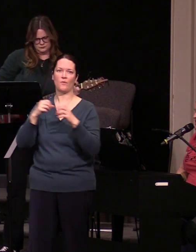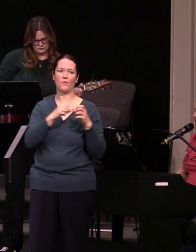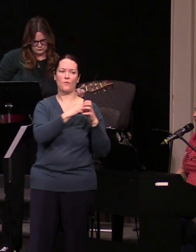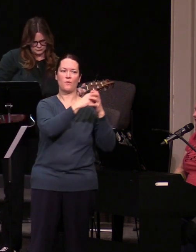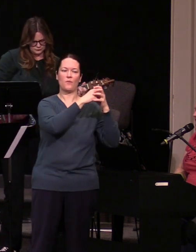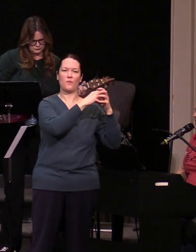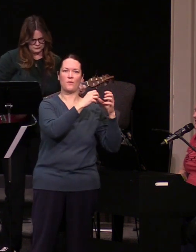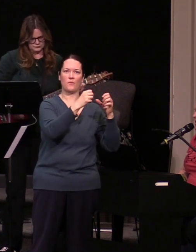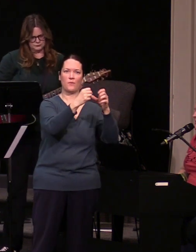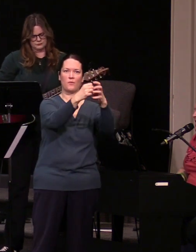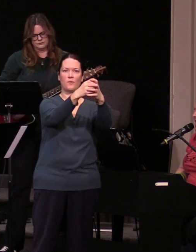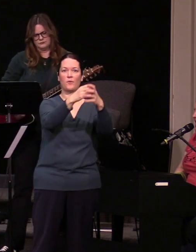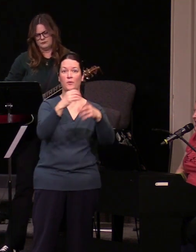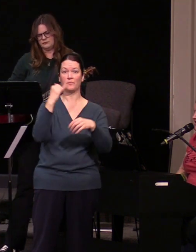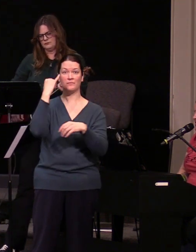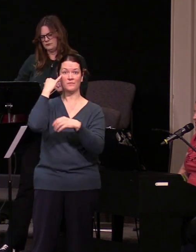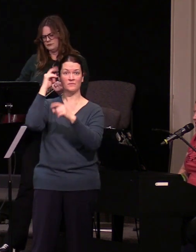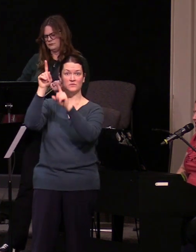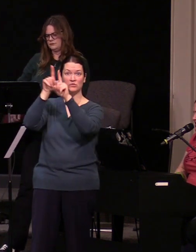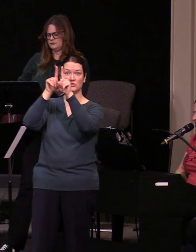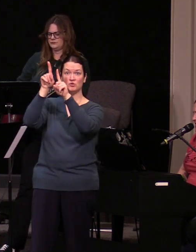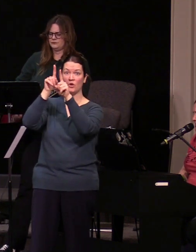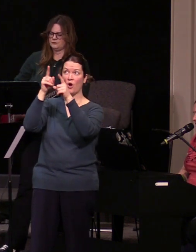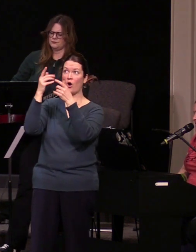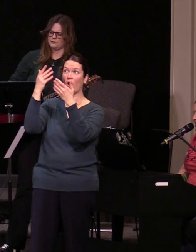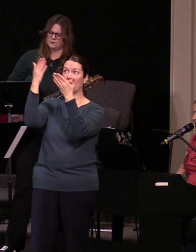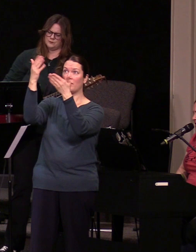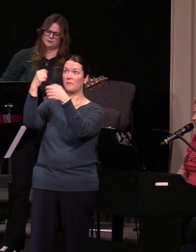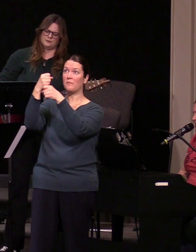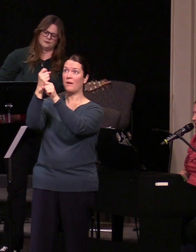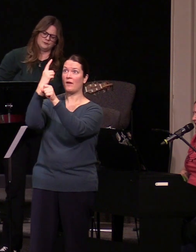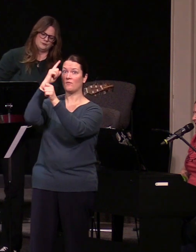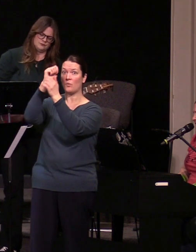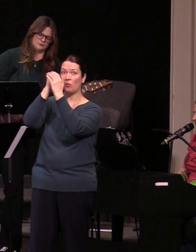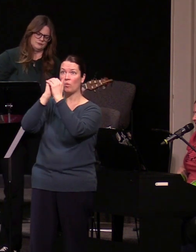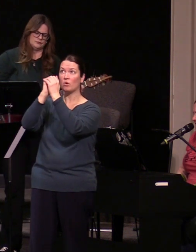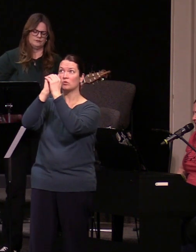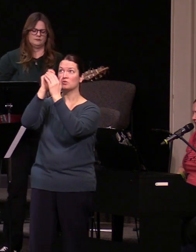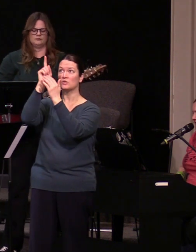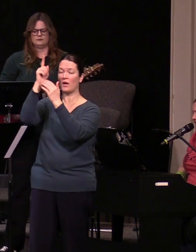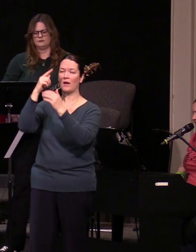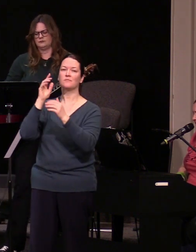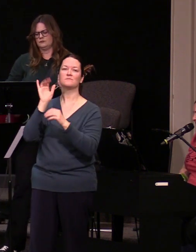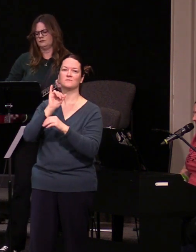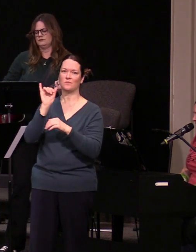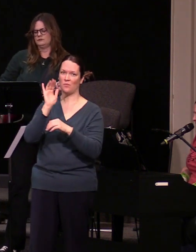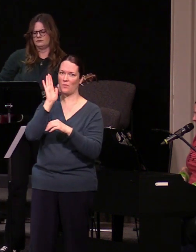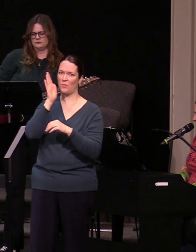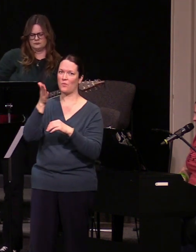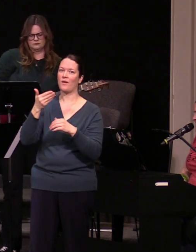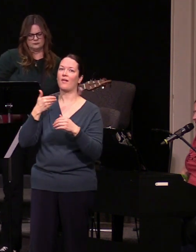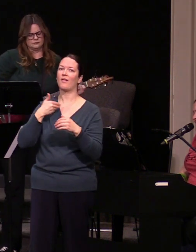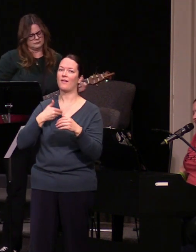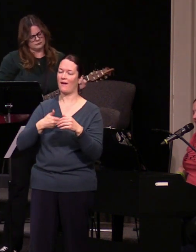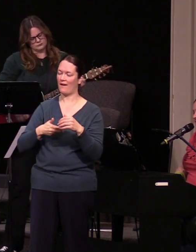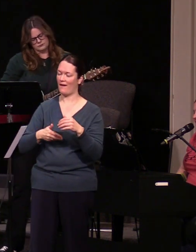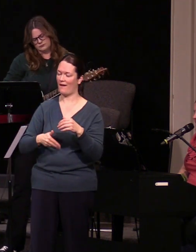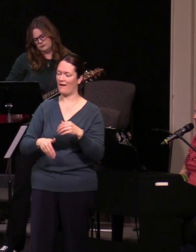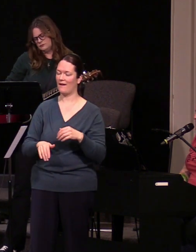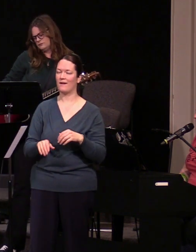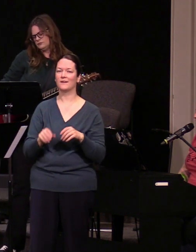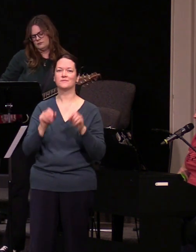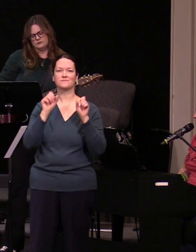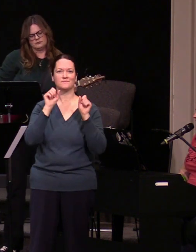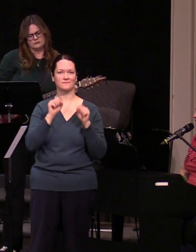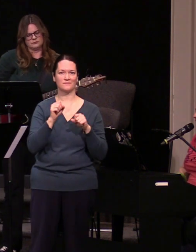If the stars were made to worship, so will I. I